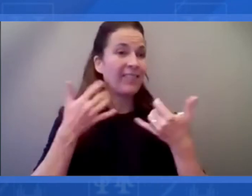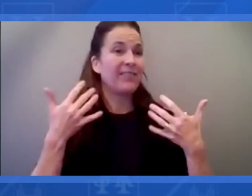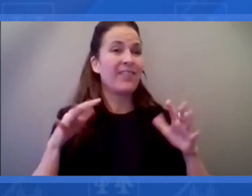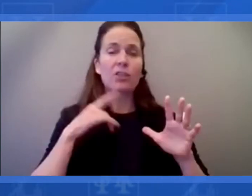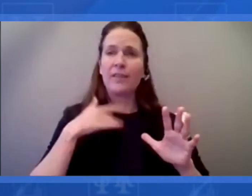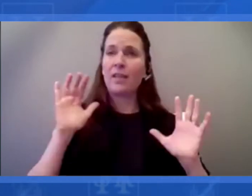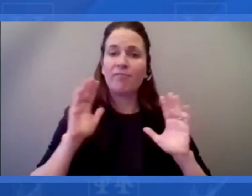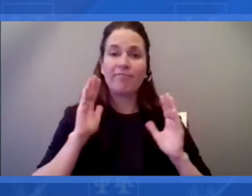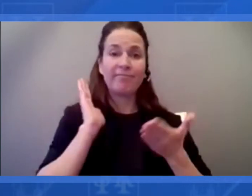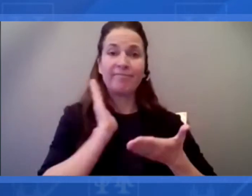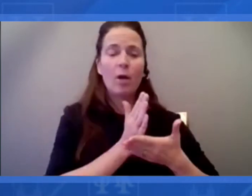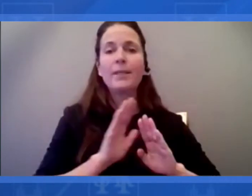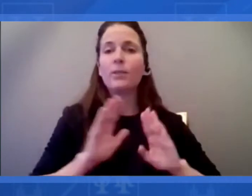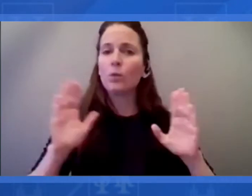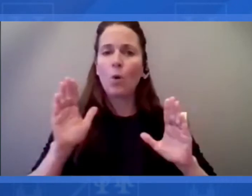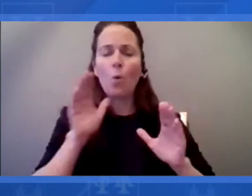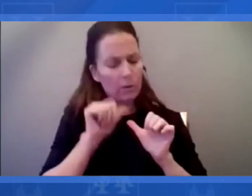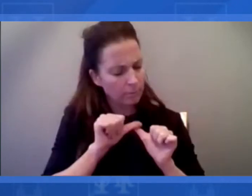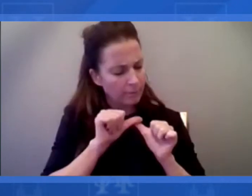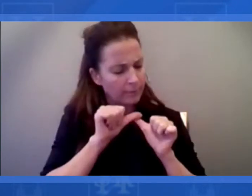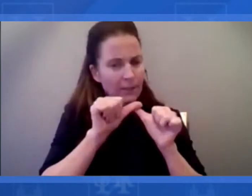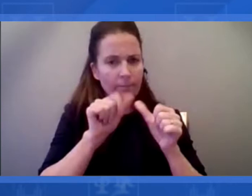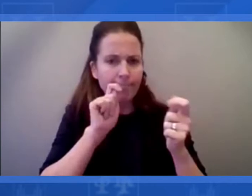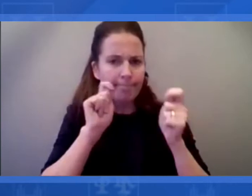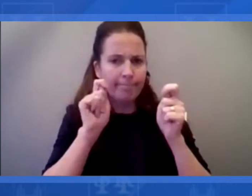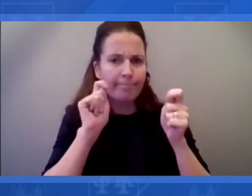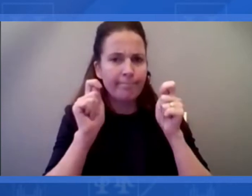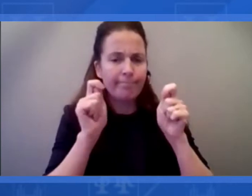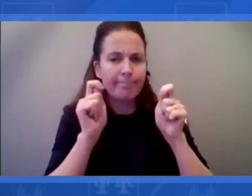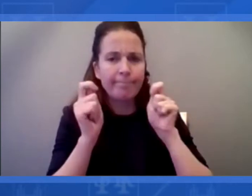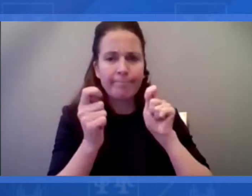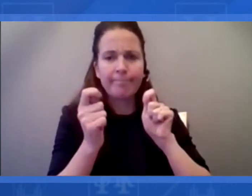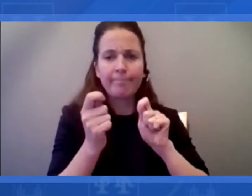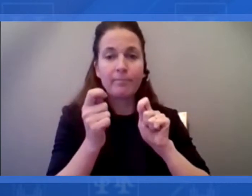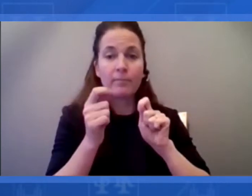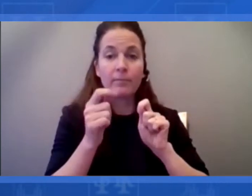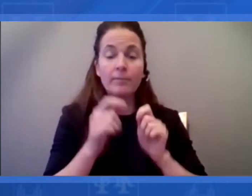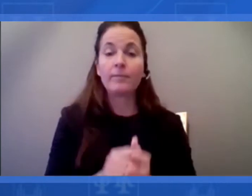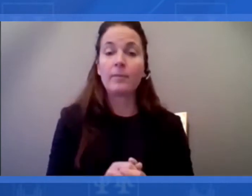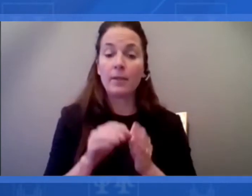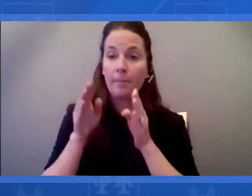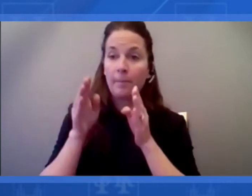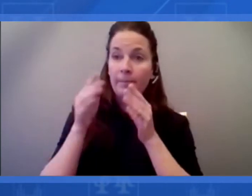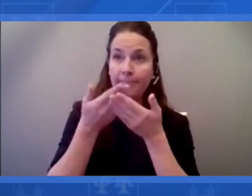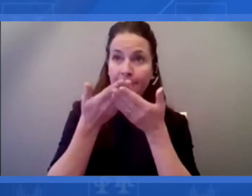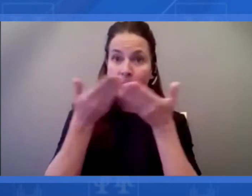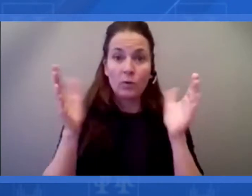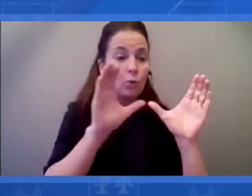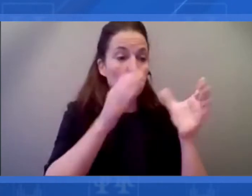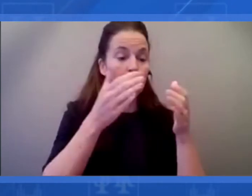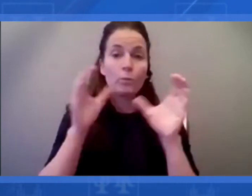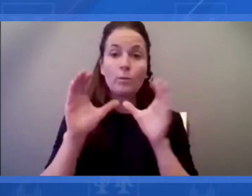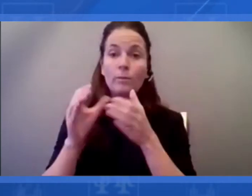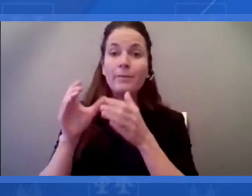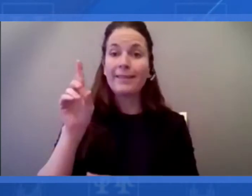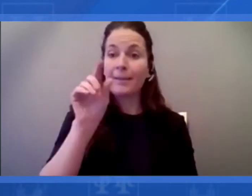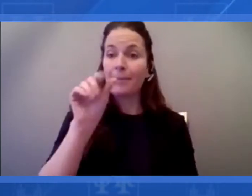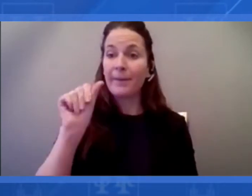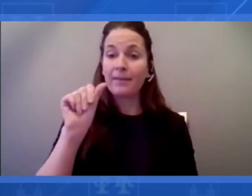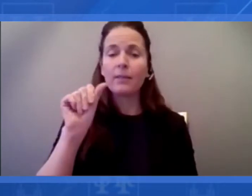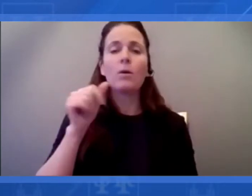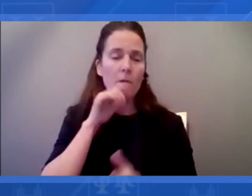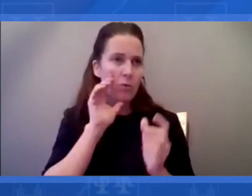accessible. And we will work collaboratively with people with disabilities and their service providers